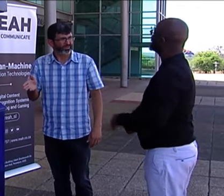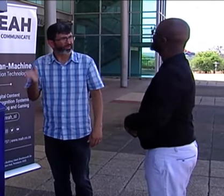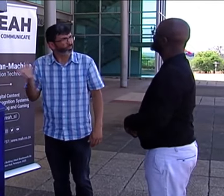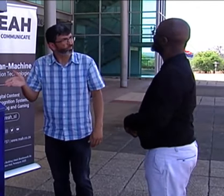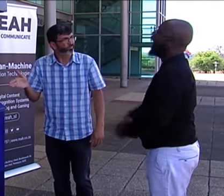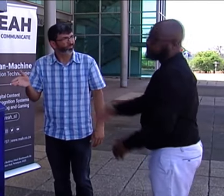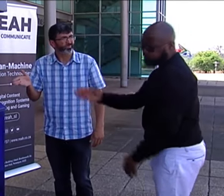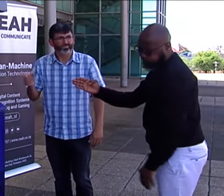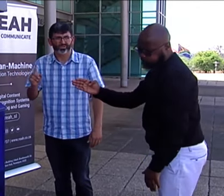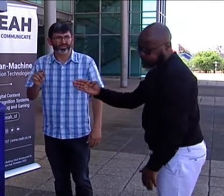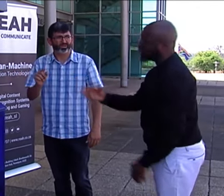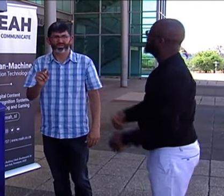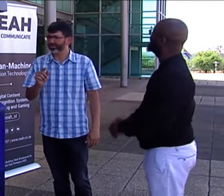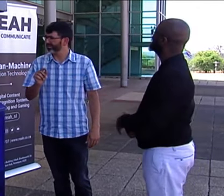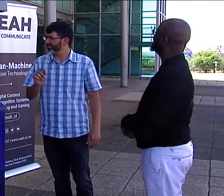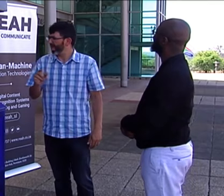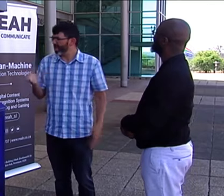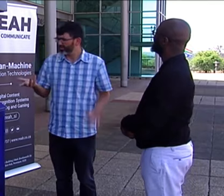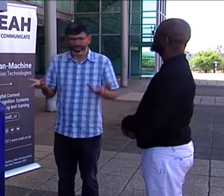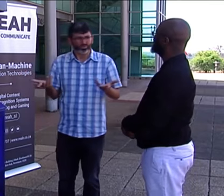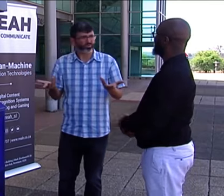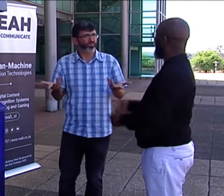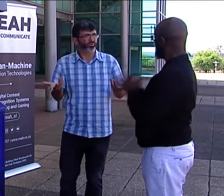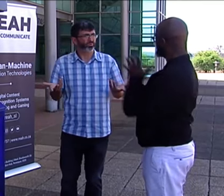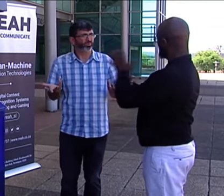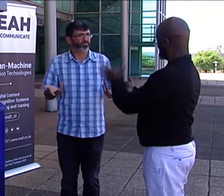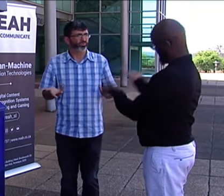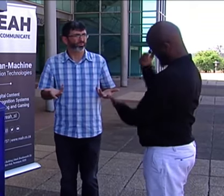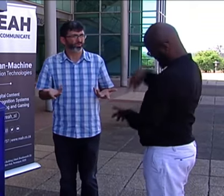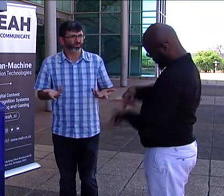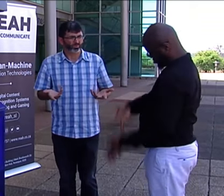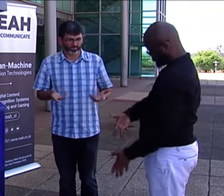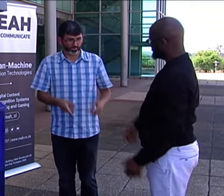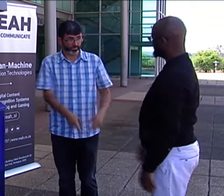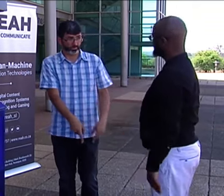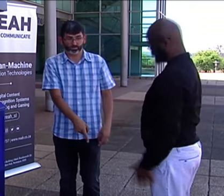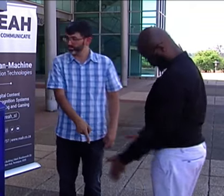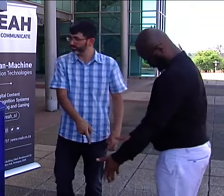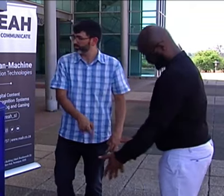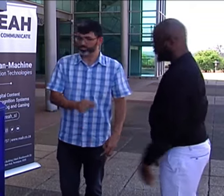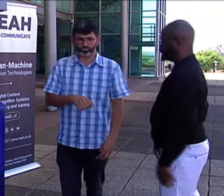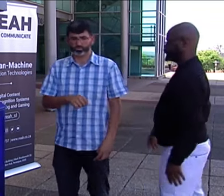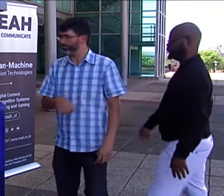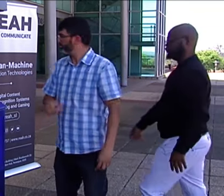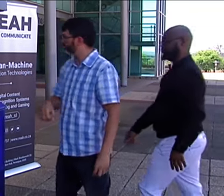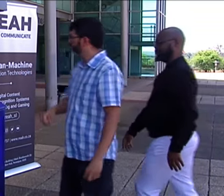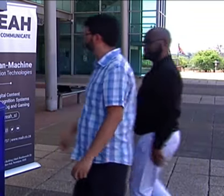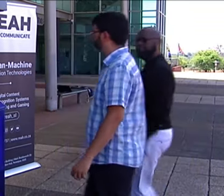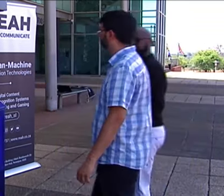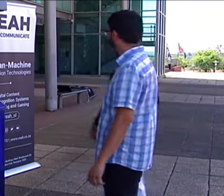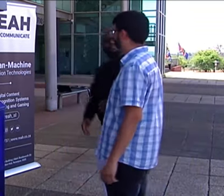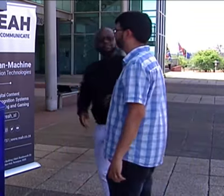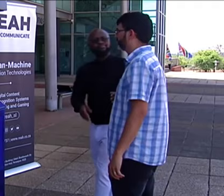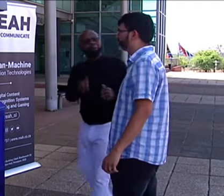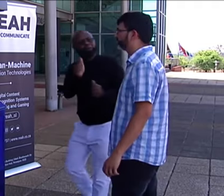to interact with an ATM. The device functions as a self-service kiosk from which customers can